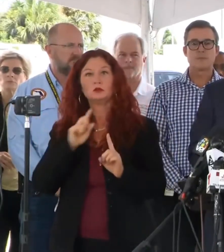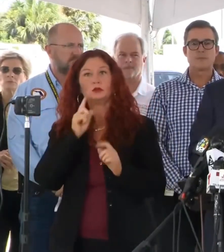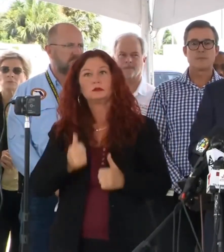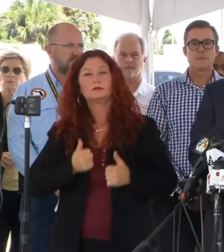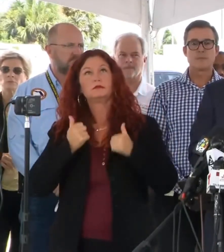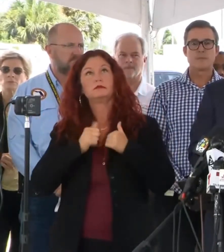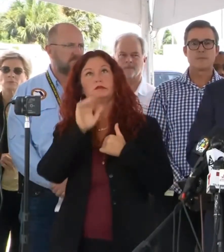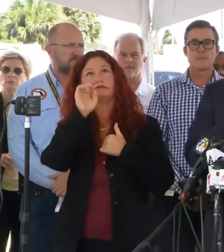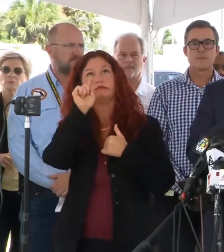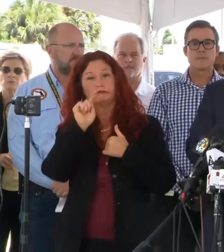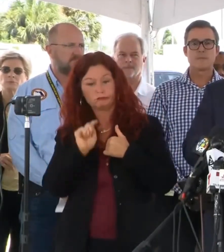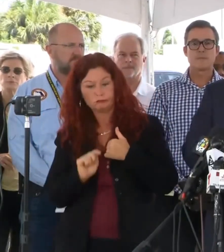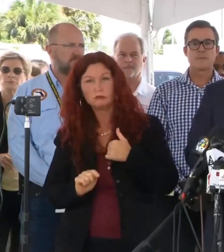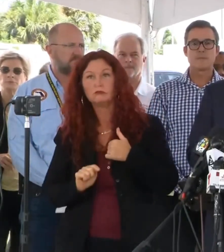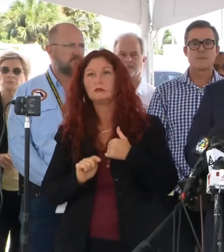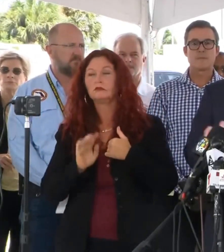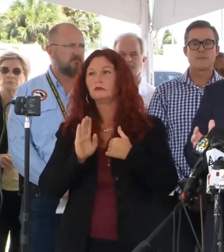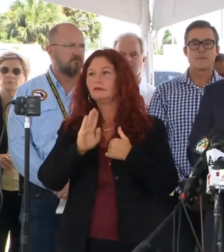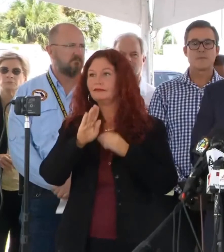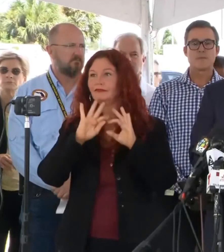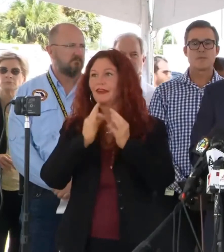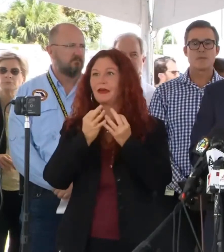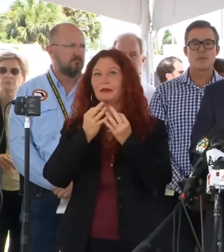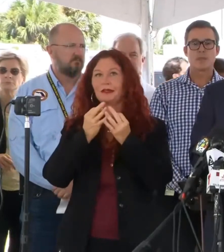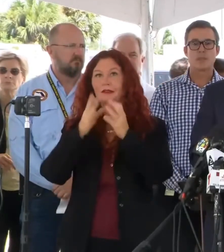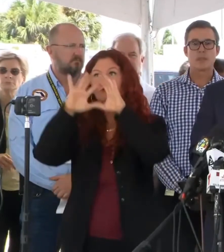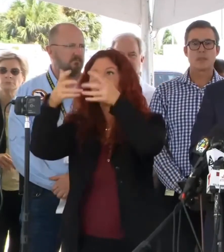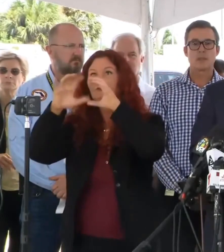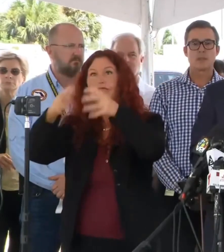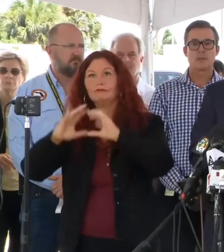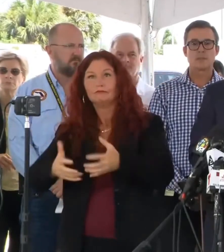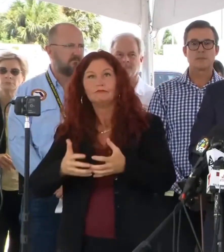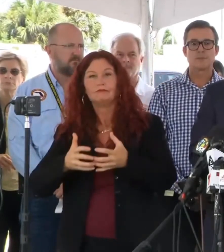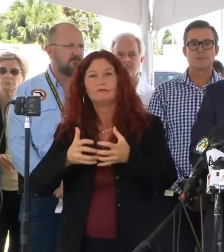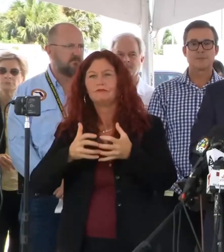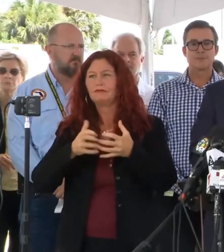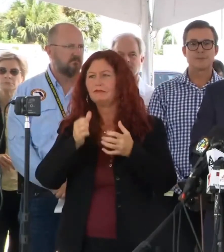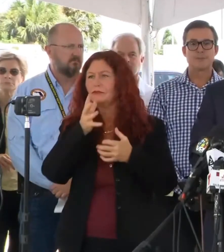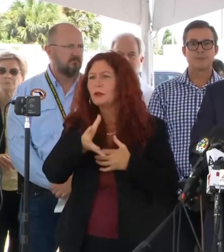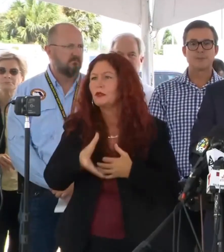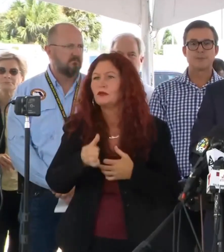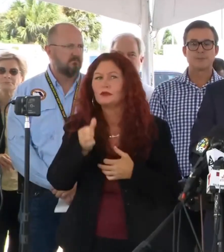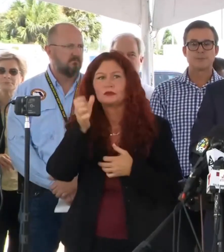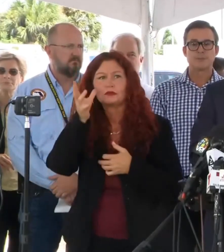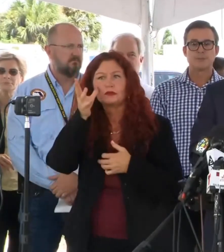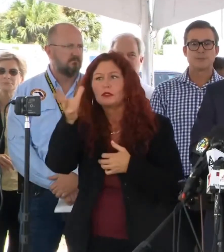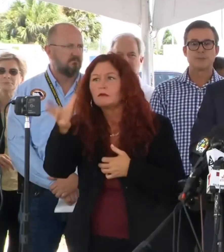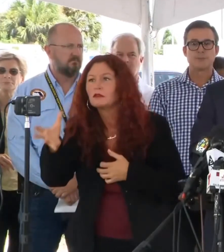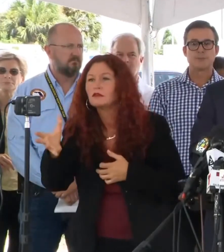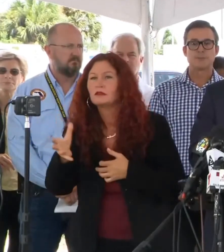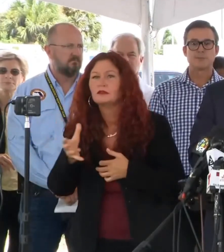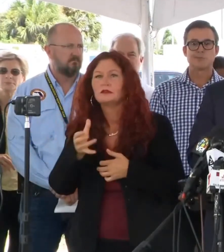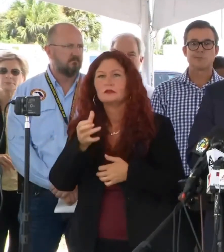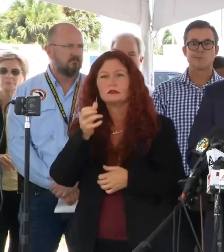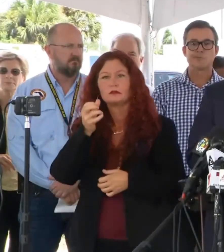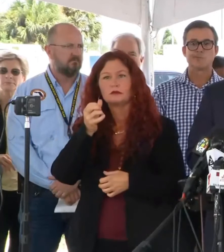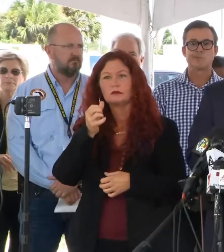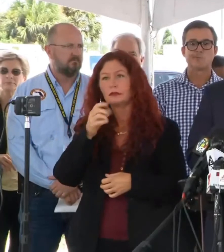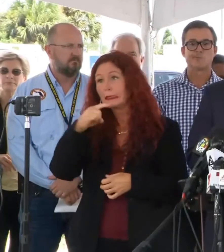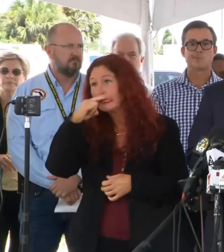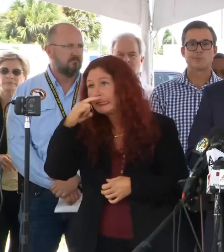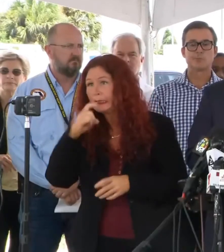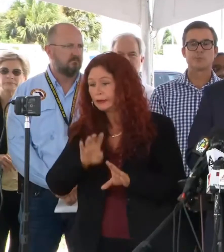whose our different families' worlds were revolved around them, grandmothers, grandkids, brothers and